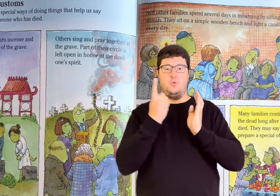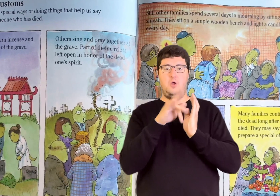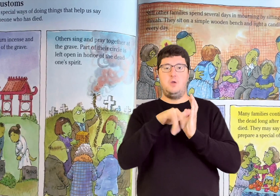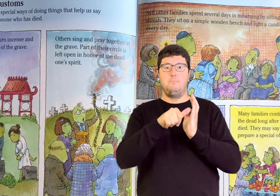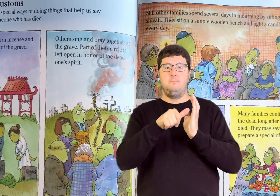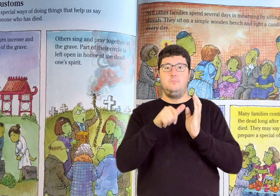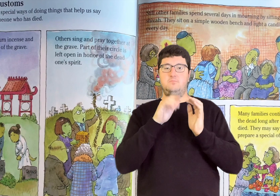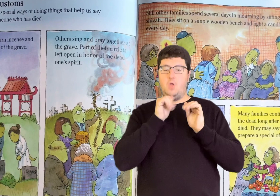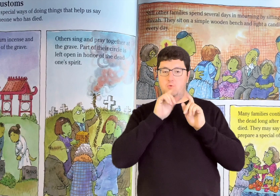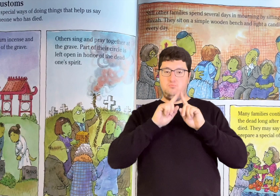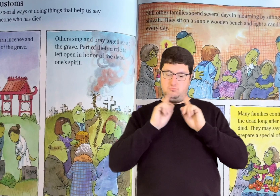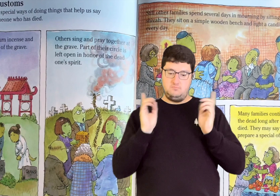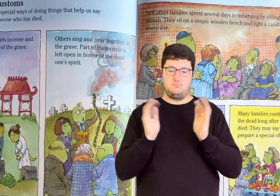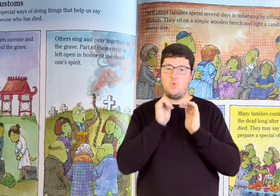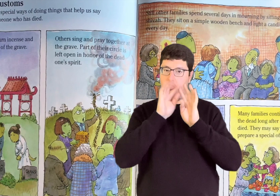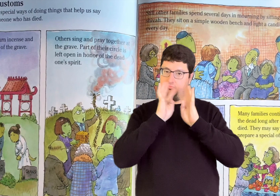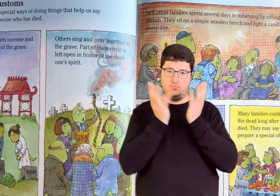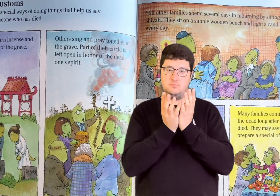spirit.